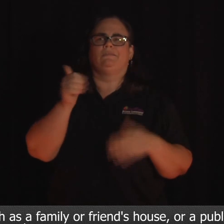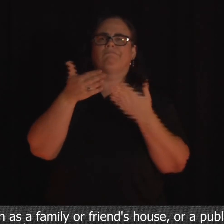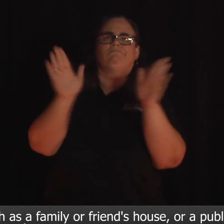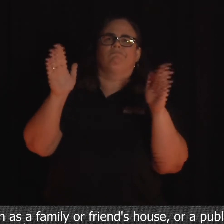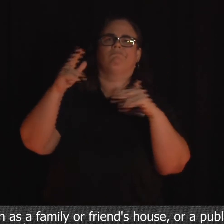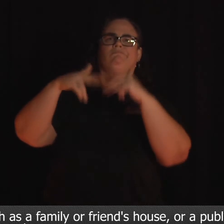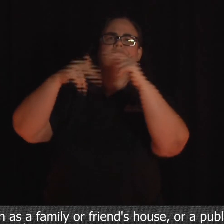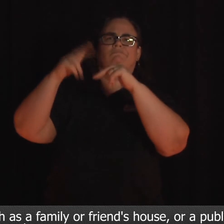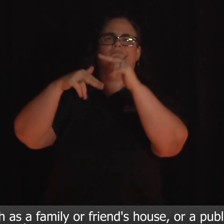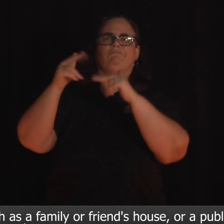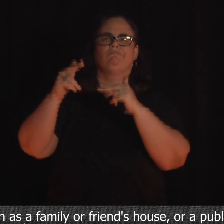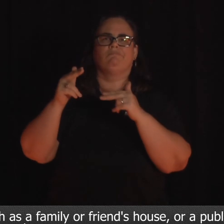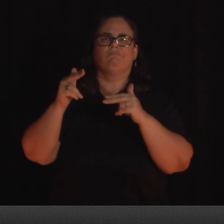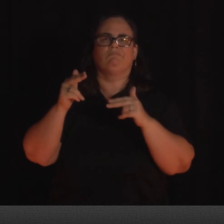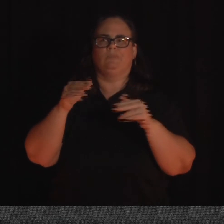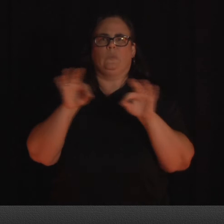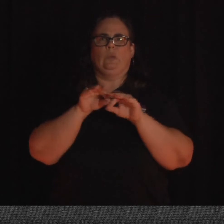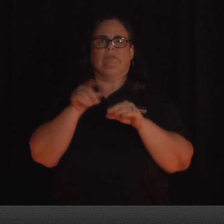heat to keep warm.